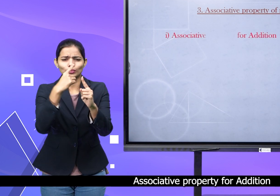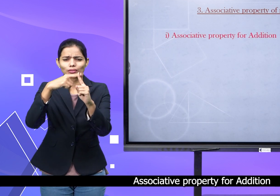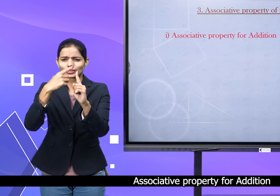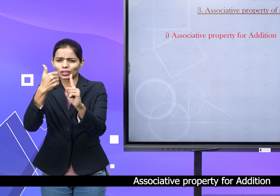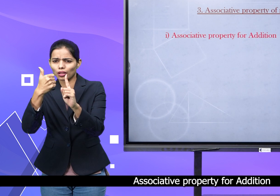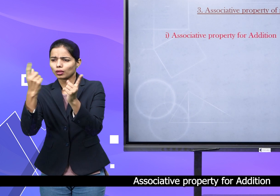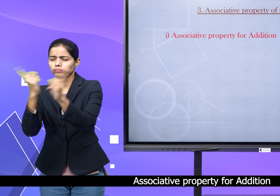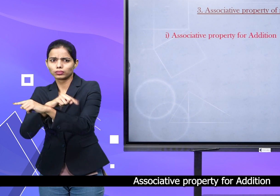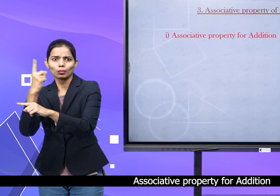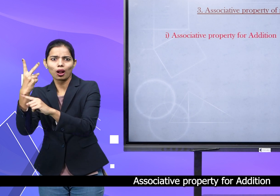Associative property for addition.